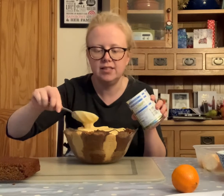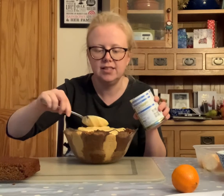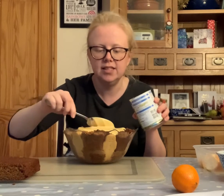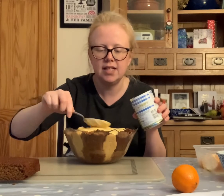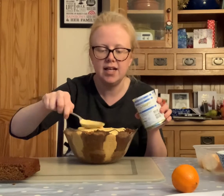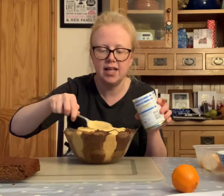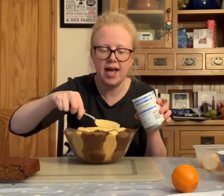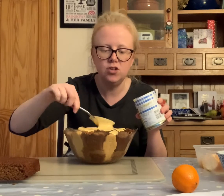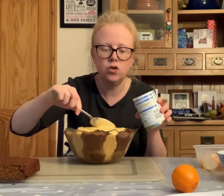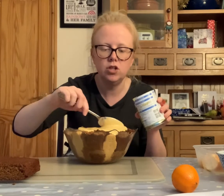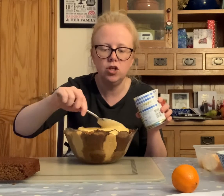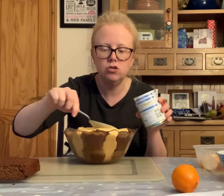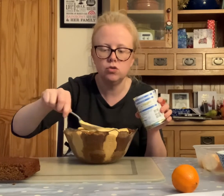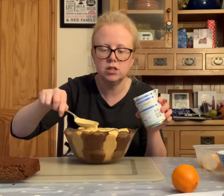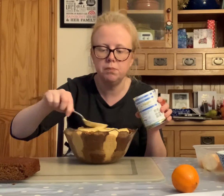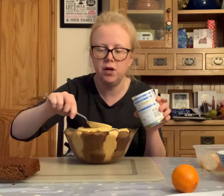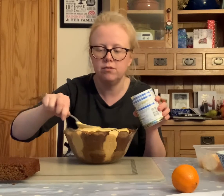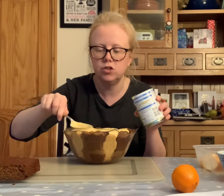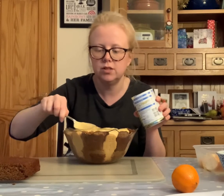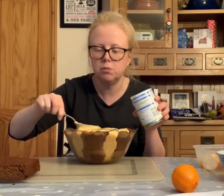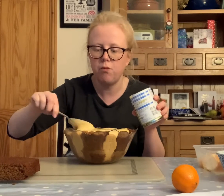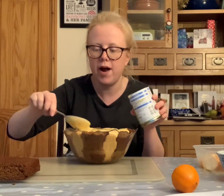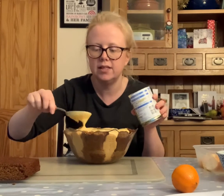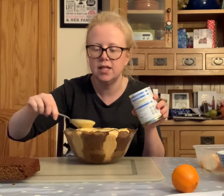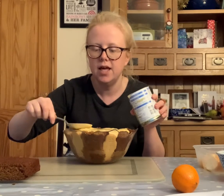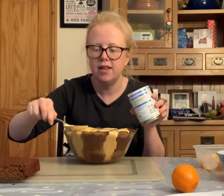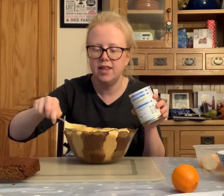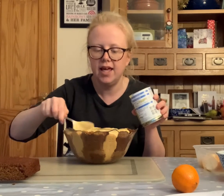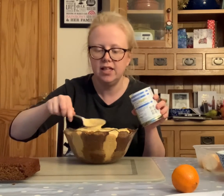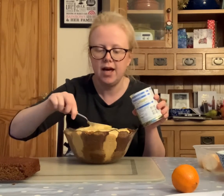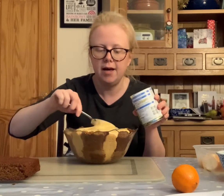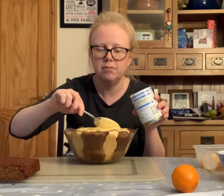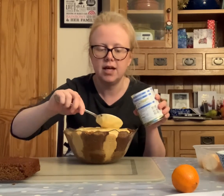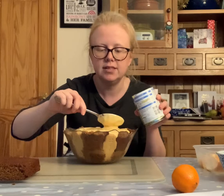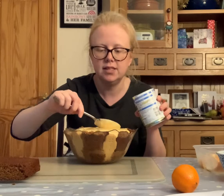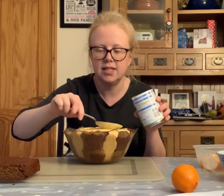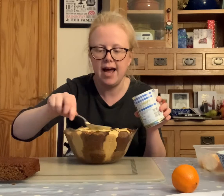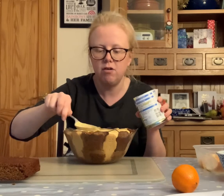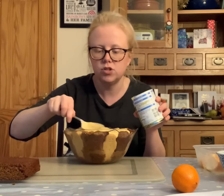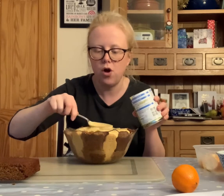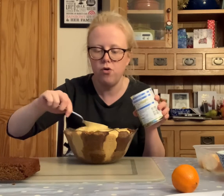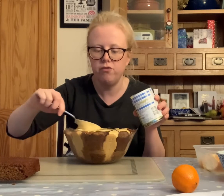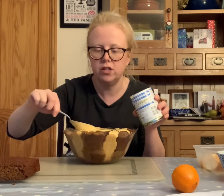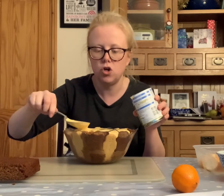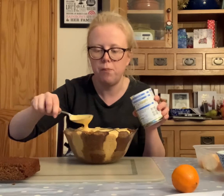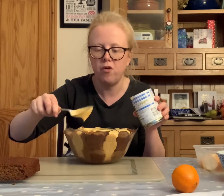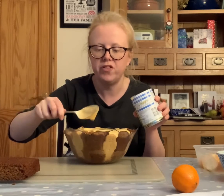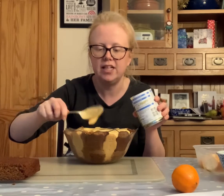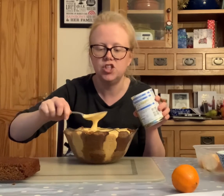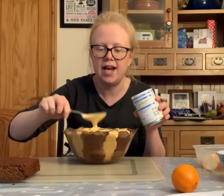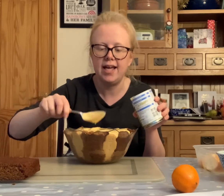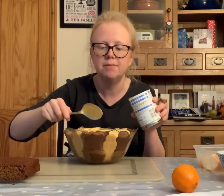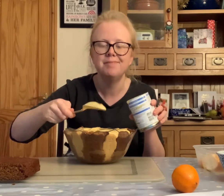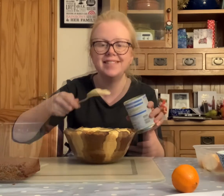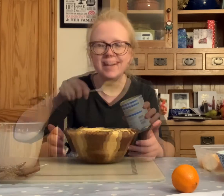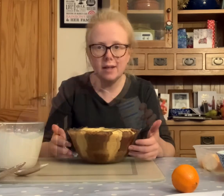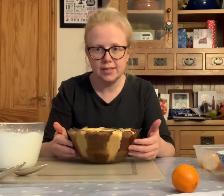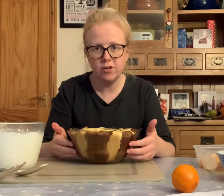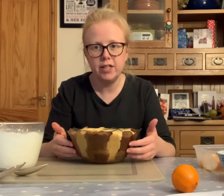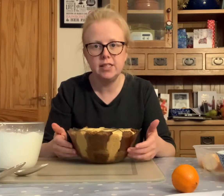custard, and again you can use your spoon to spread the custard out over the top of that jelly. The last ingredient to